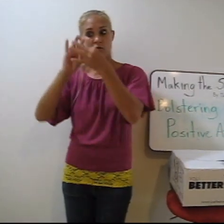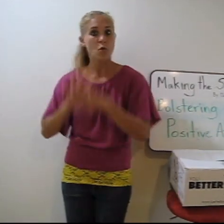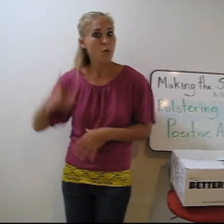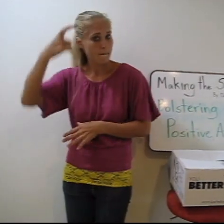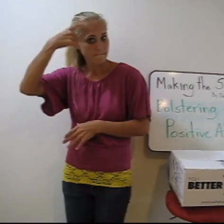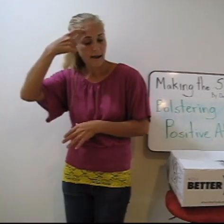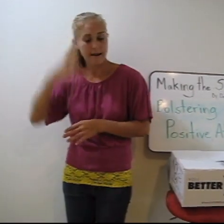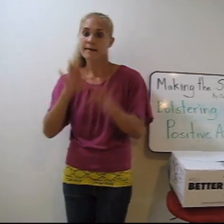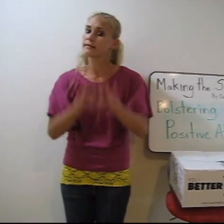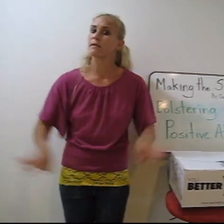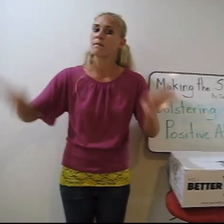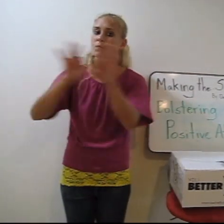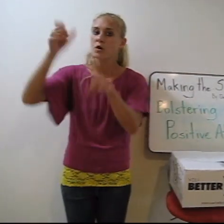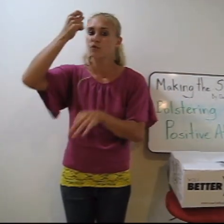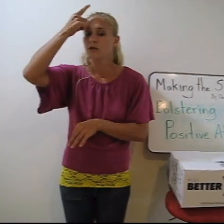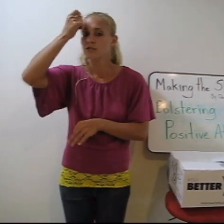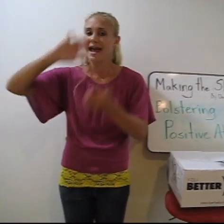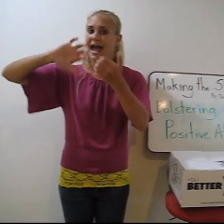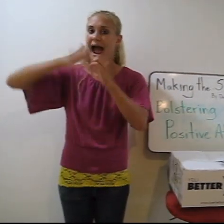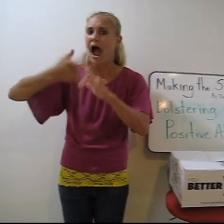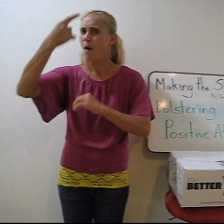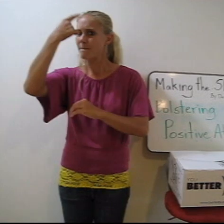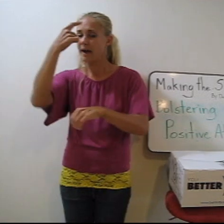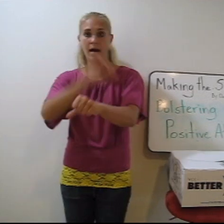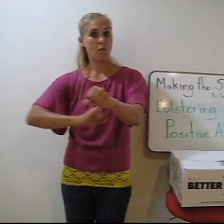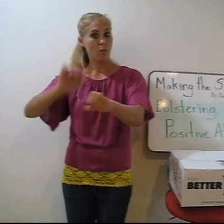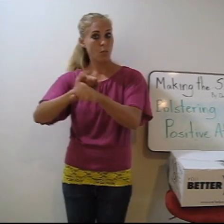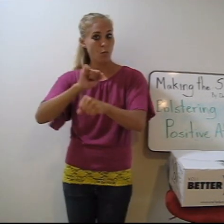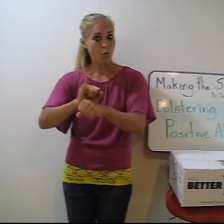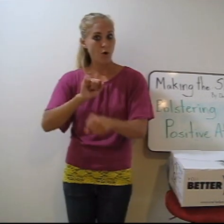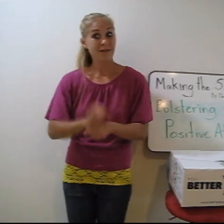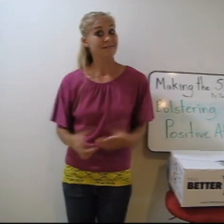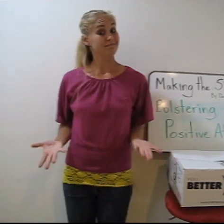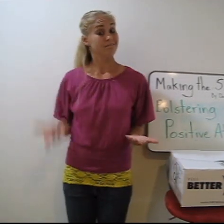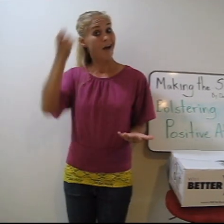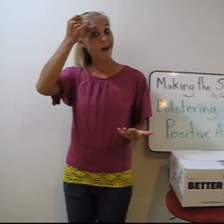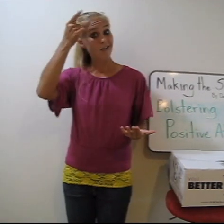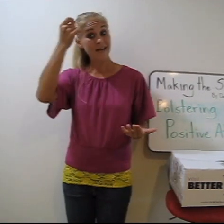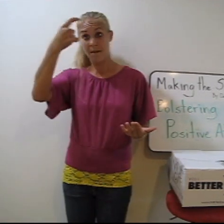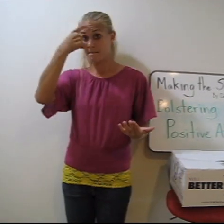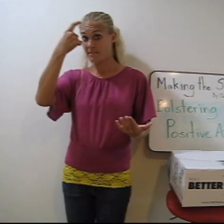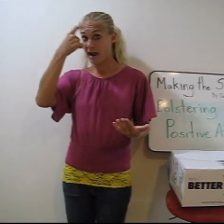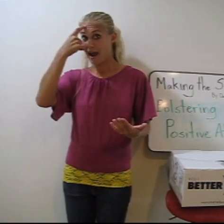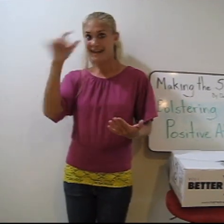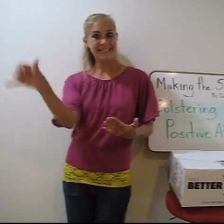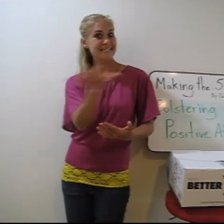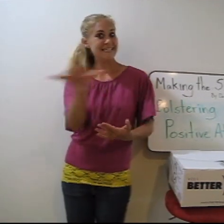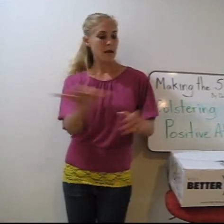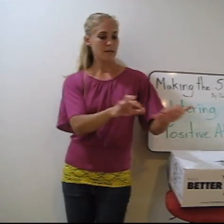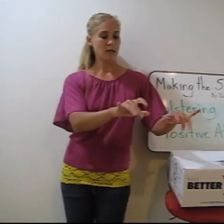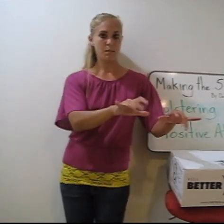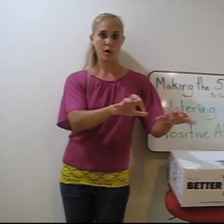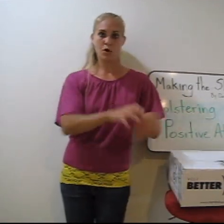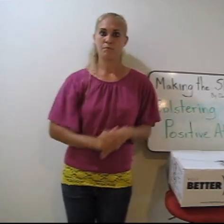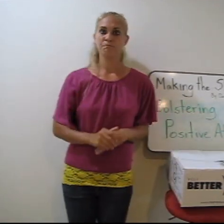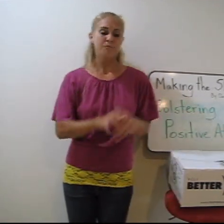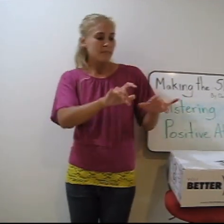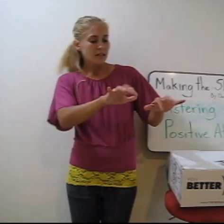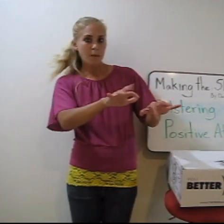to understand how our mind works. Simply understood, our minds operate like a computer. Computers are complex systems,